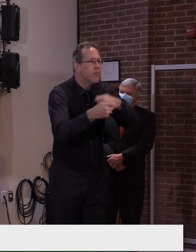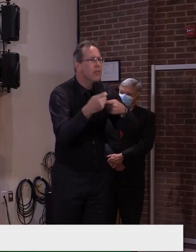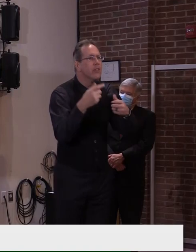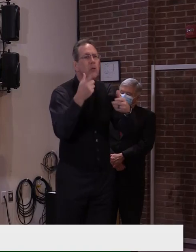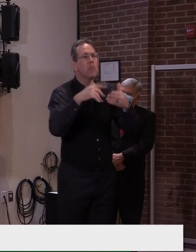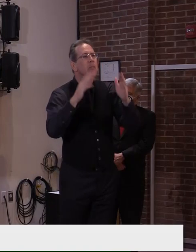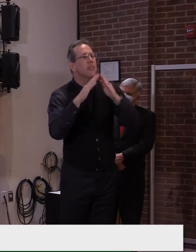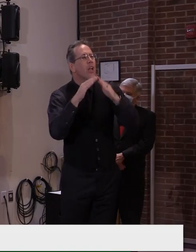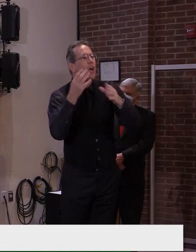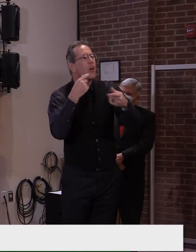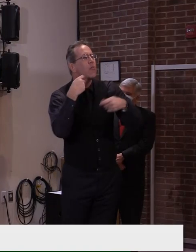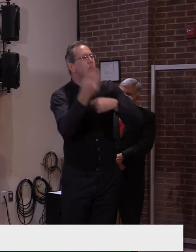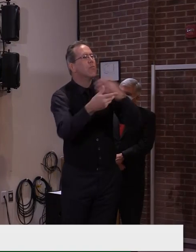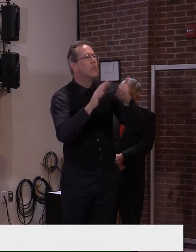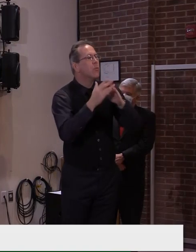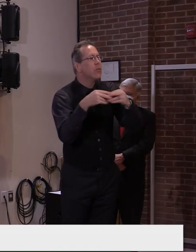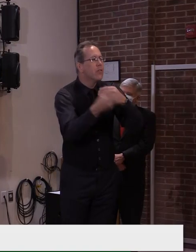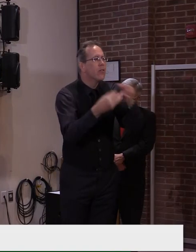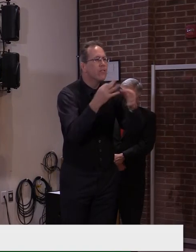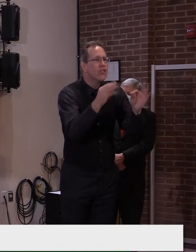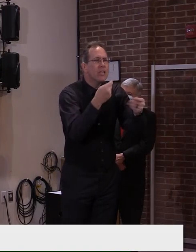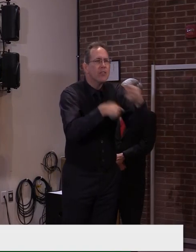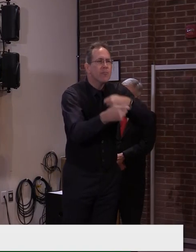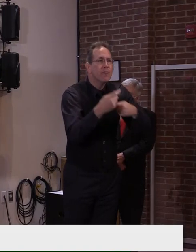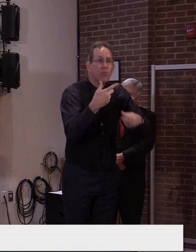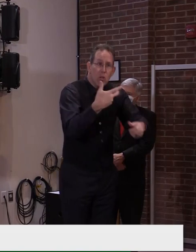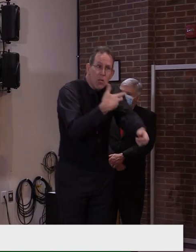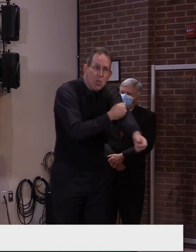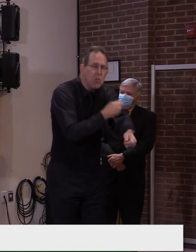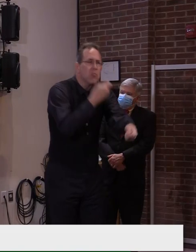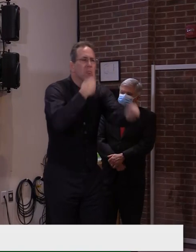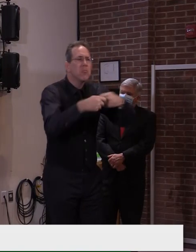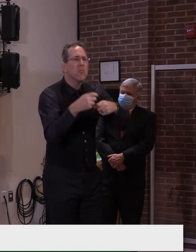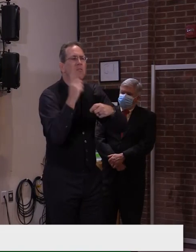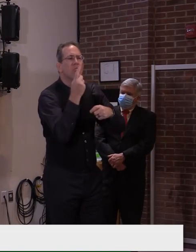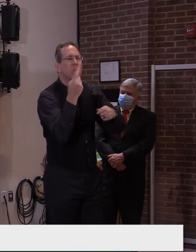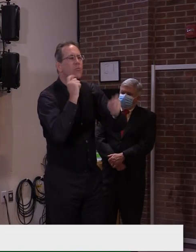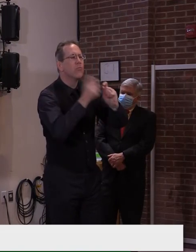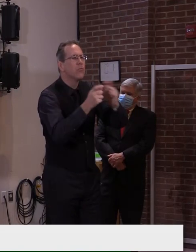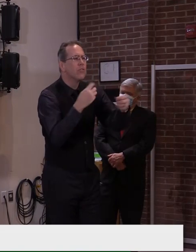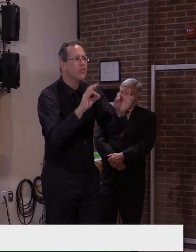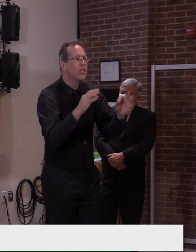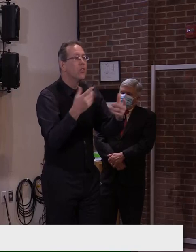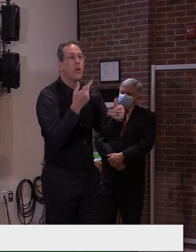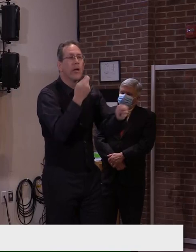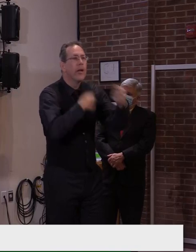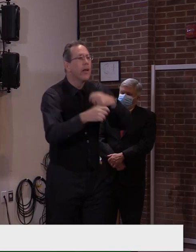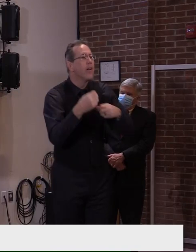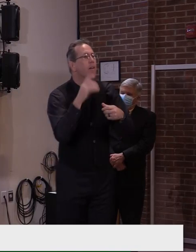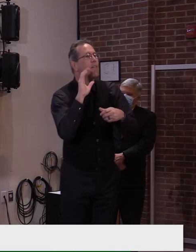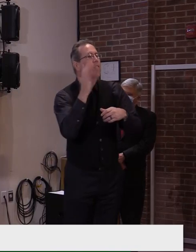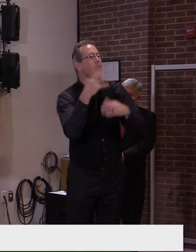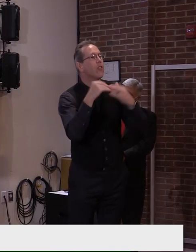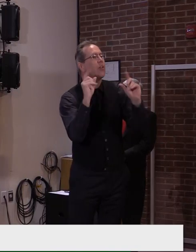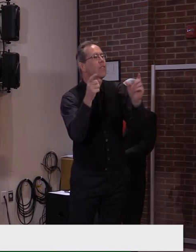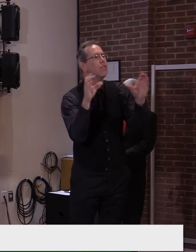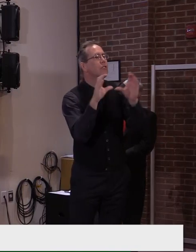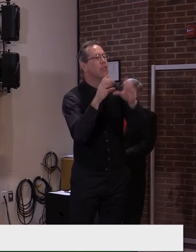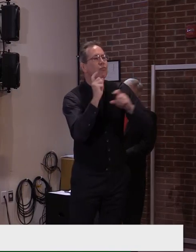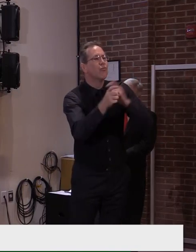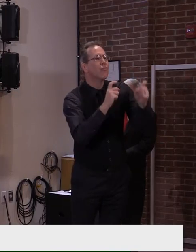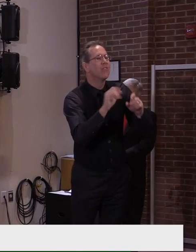get a $5 credit of some sort. That's a great strategy too. So I think we're at